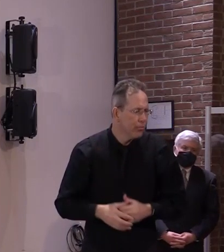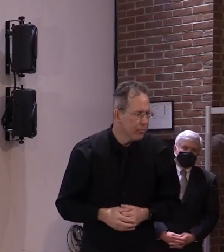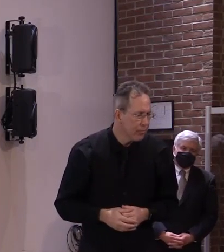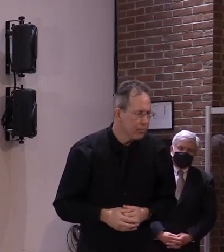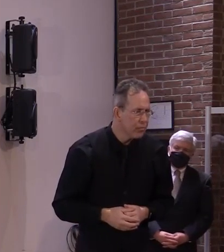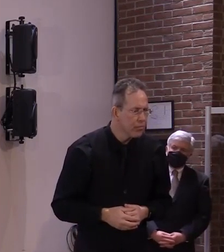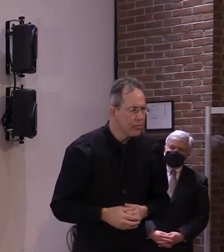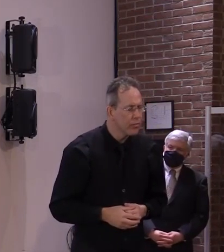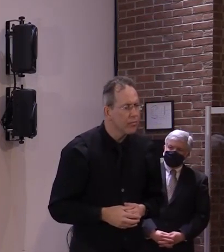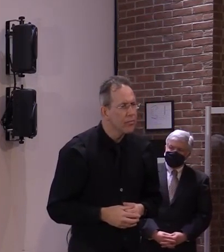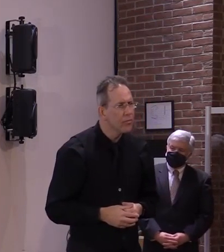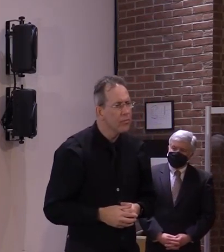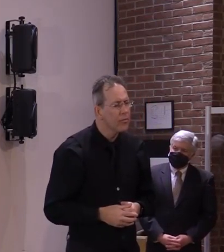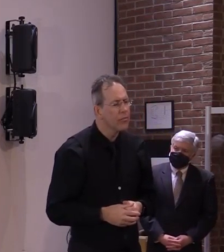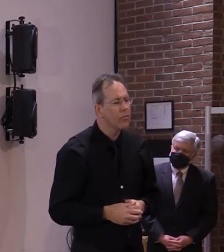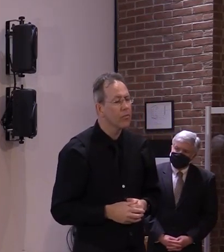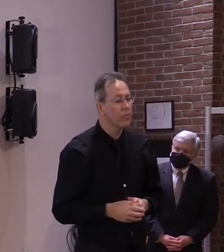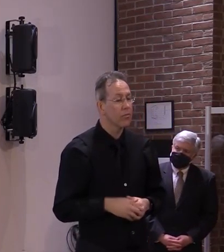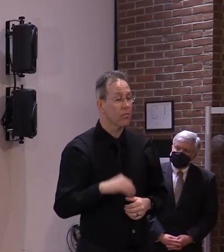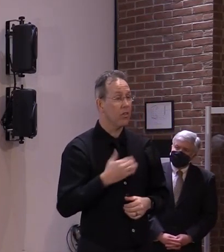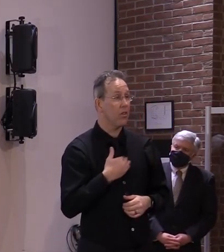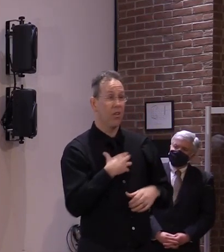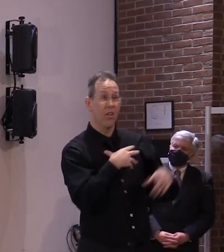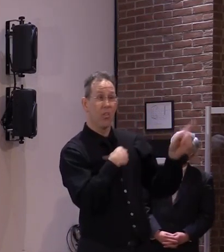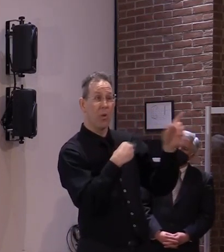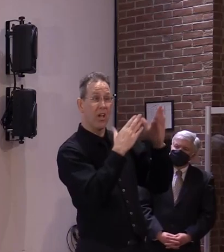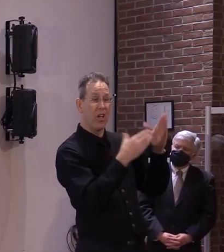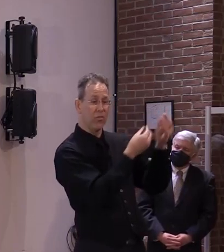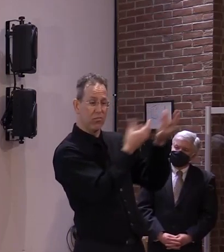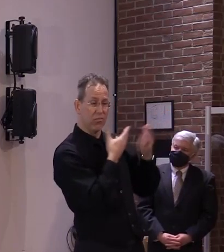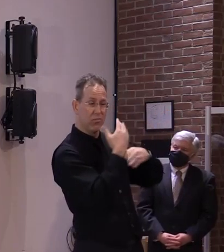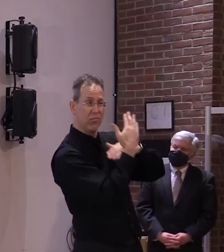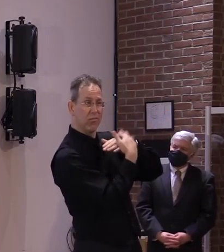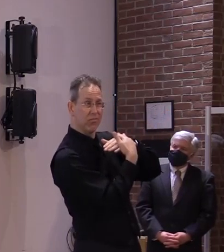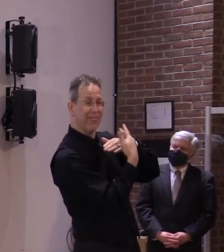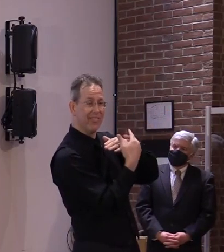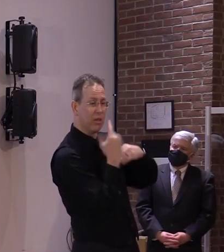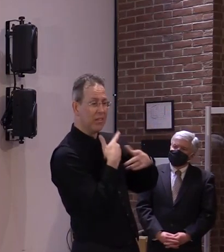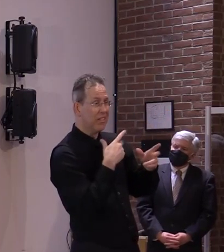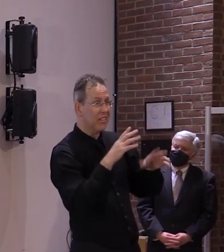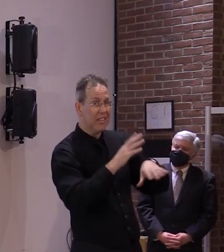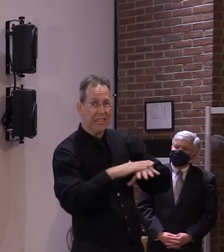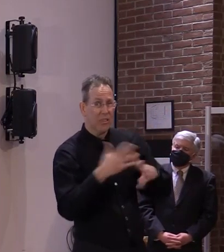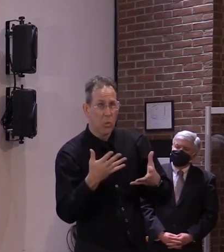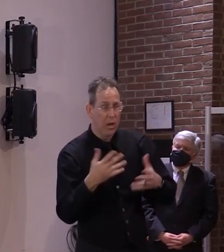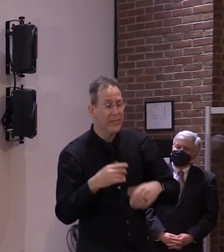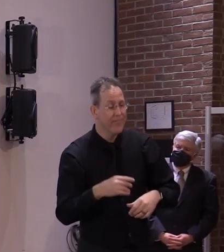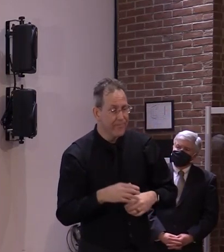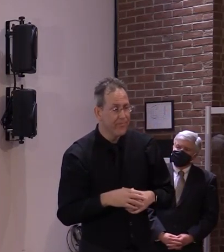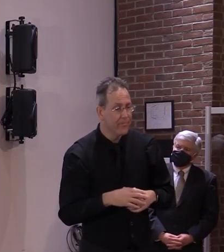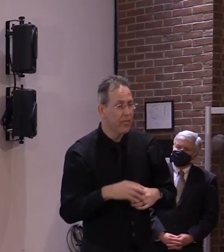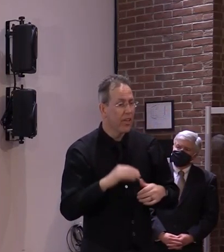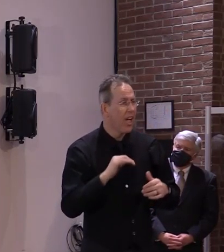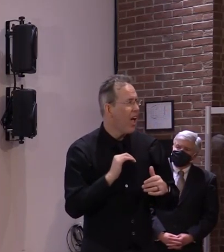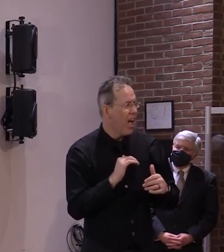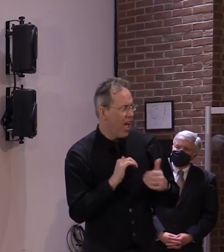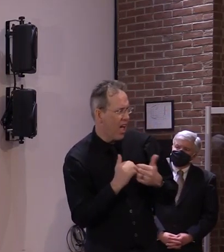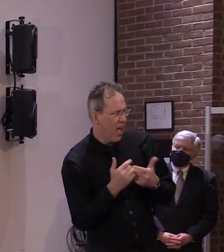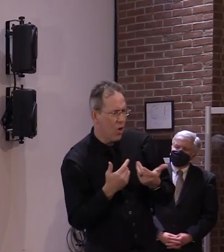right now, immediately, about their concerns about logistics and the weather that we're